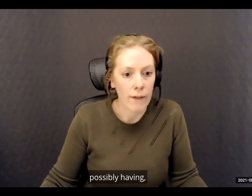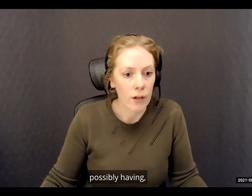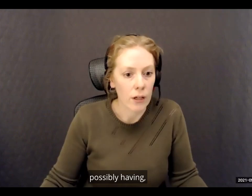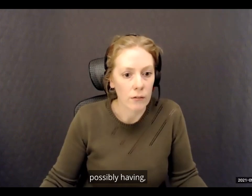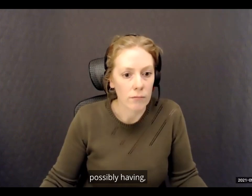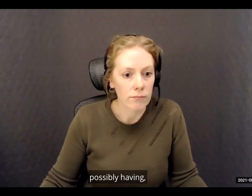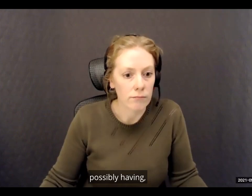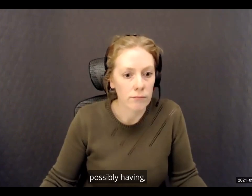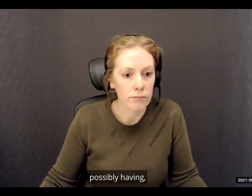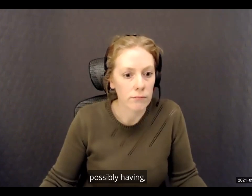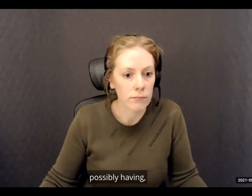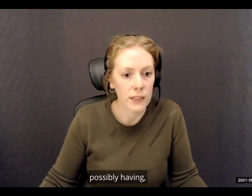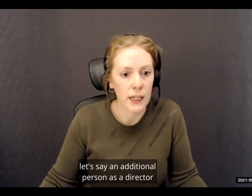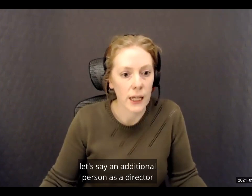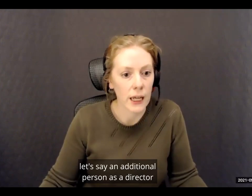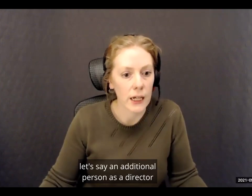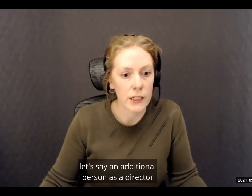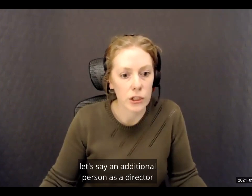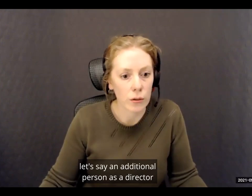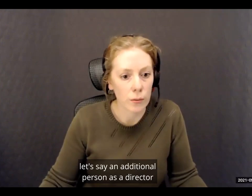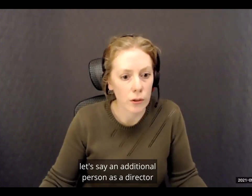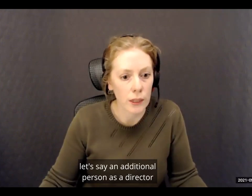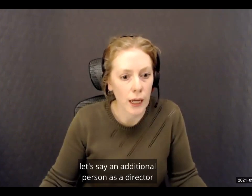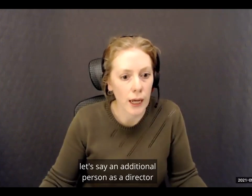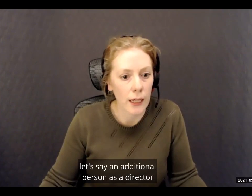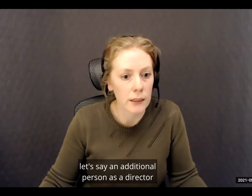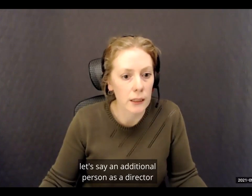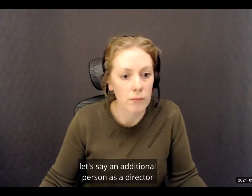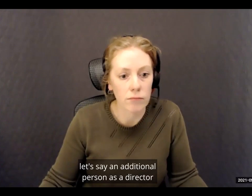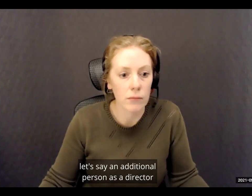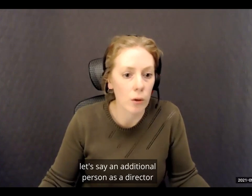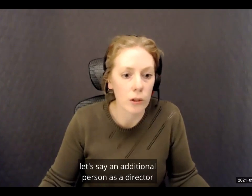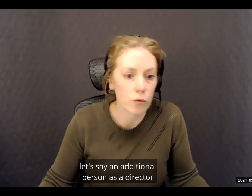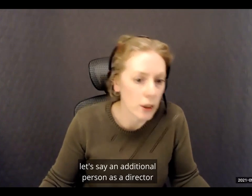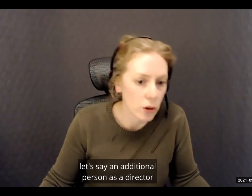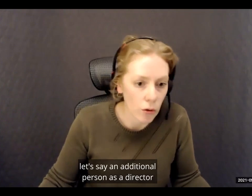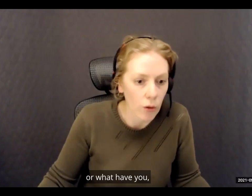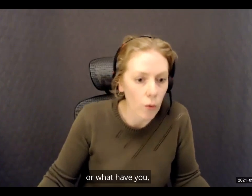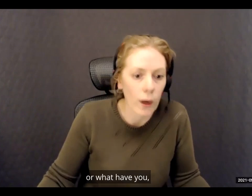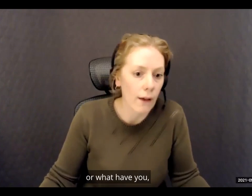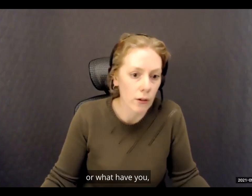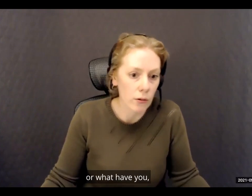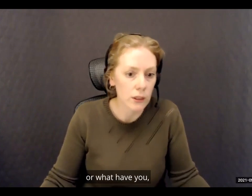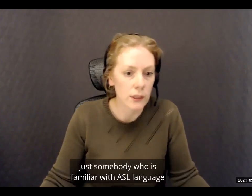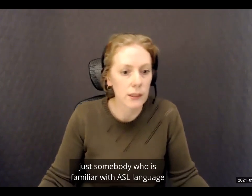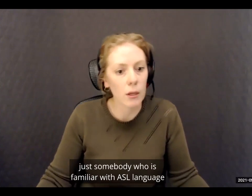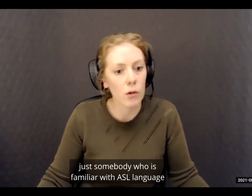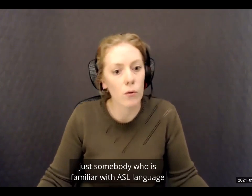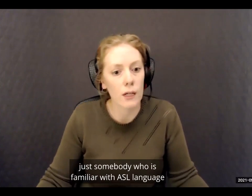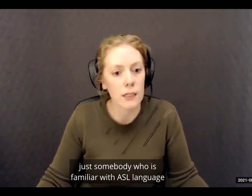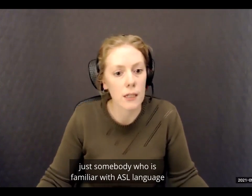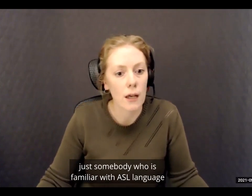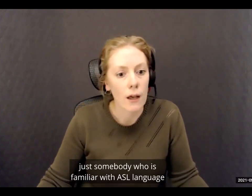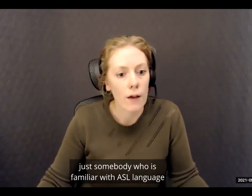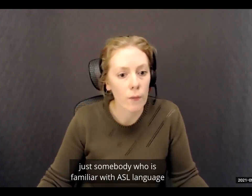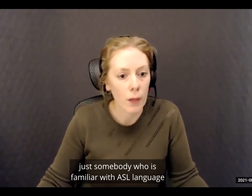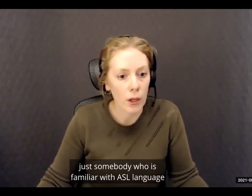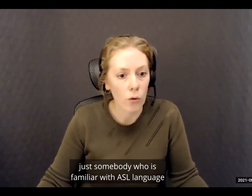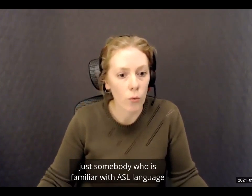possibly having, let's say, an additional person as you know, a director or what have you, just somebody who